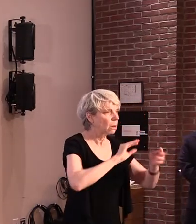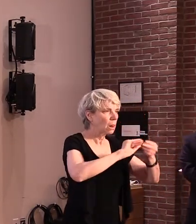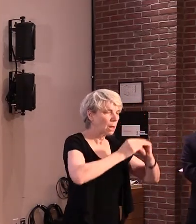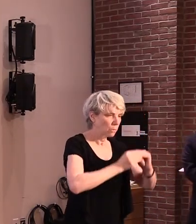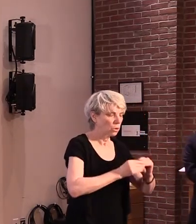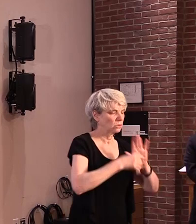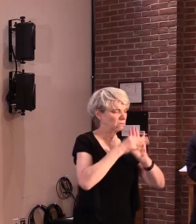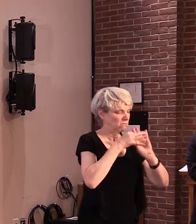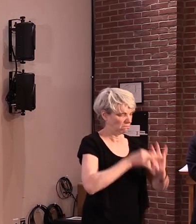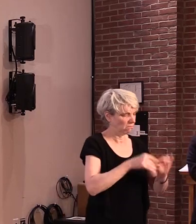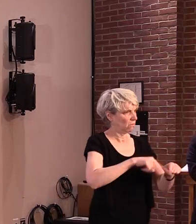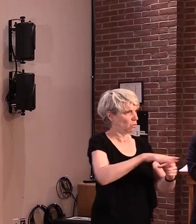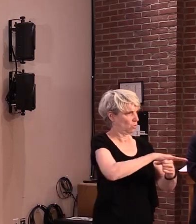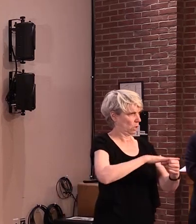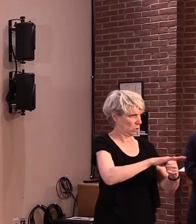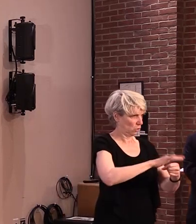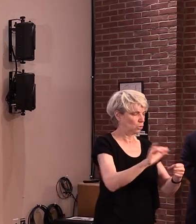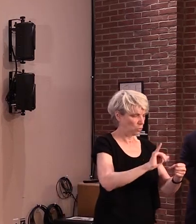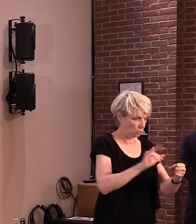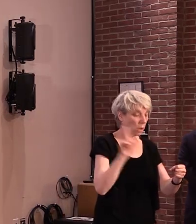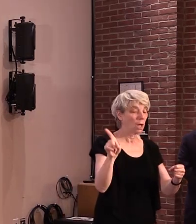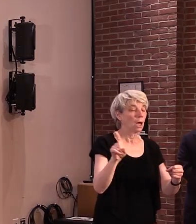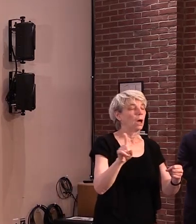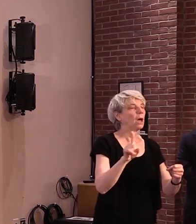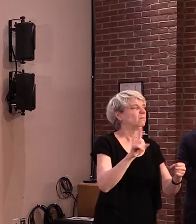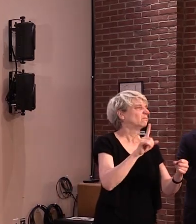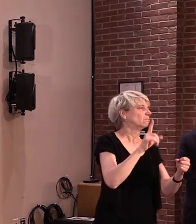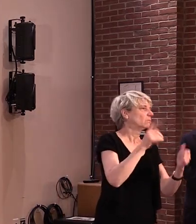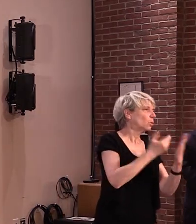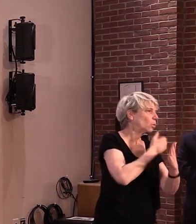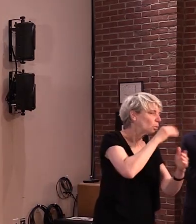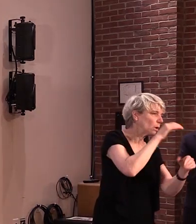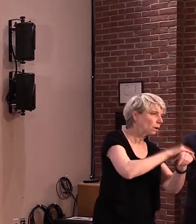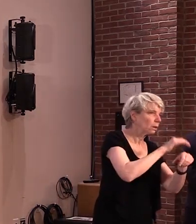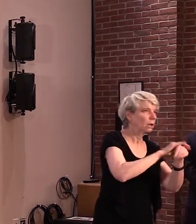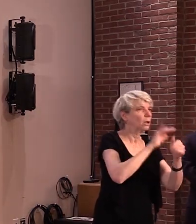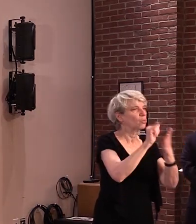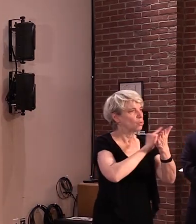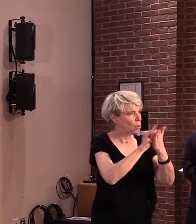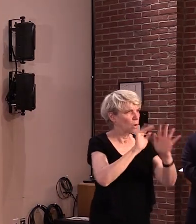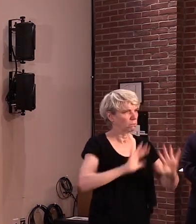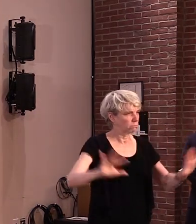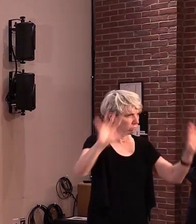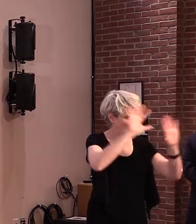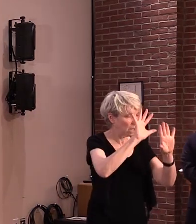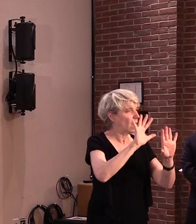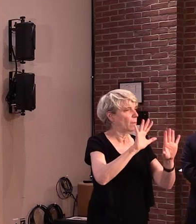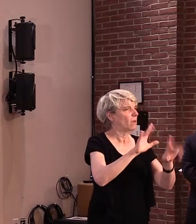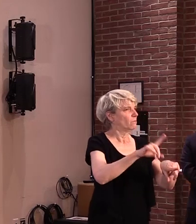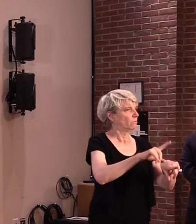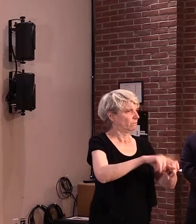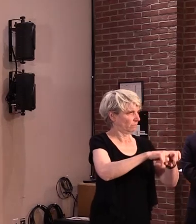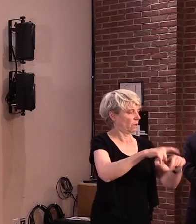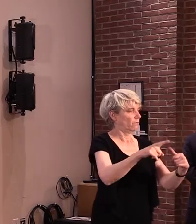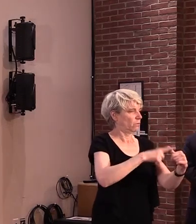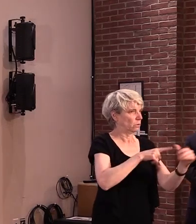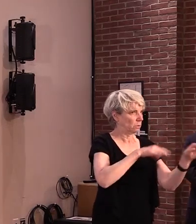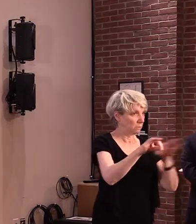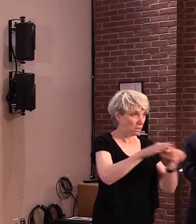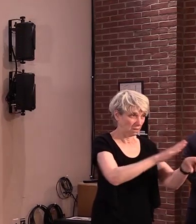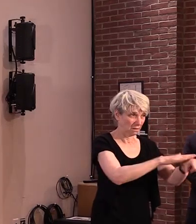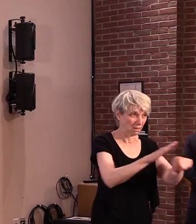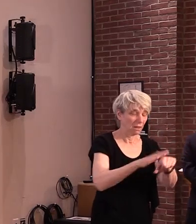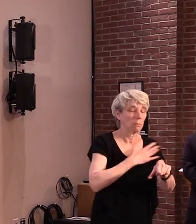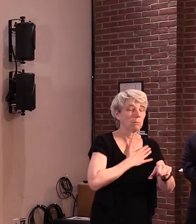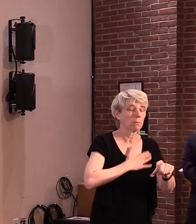well, I just want to caution Vermonters to not drop their guard too much. We are truly